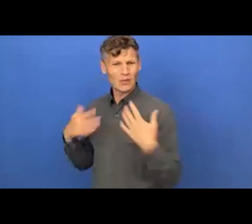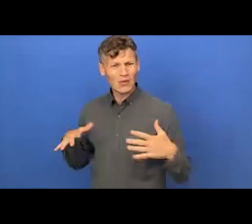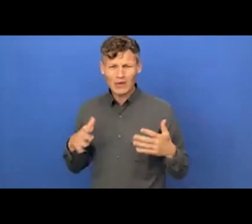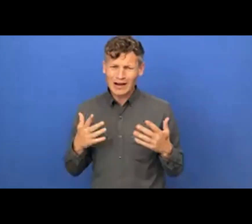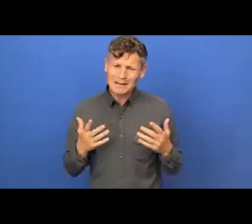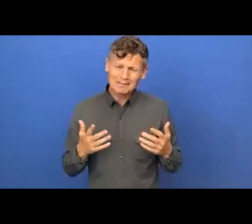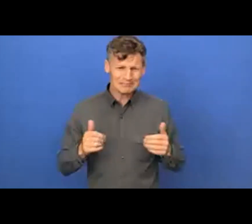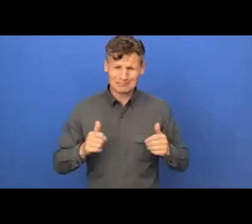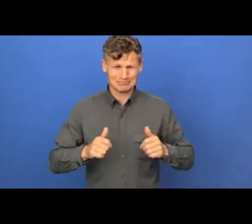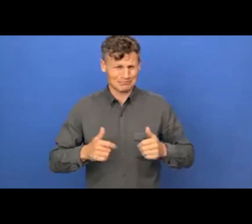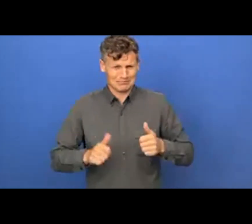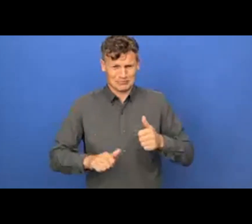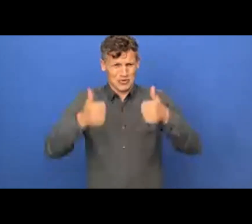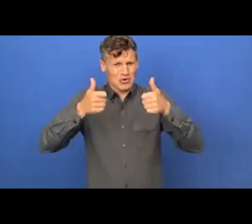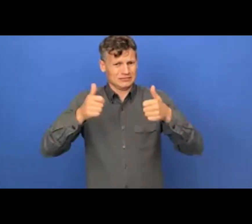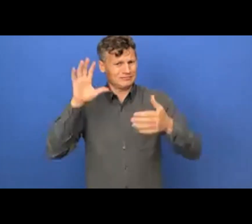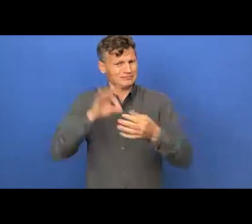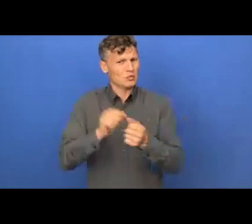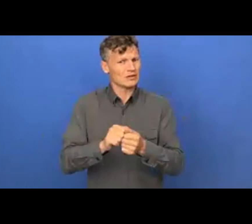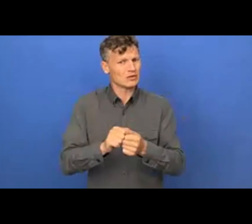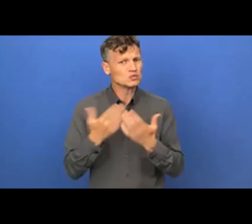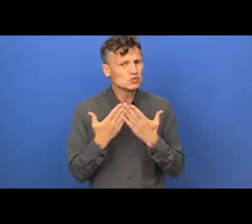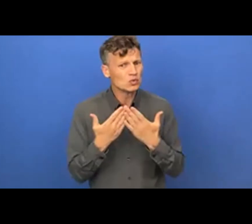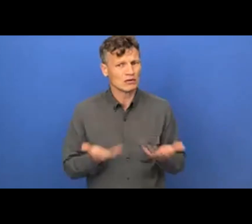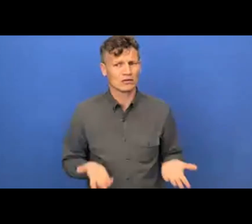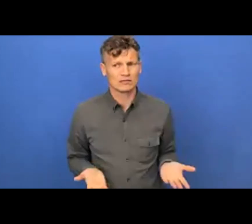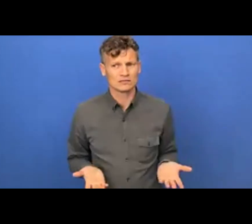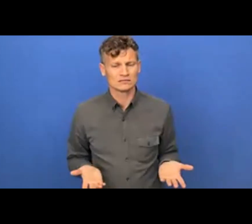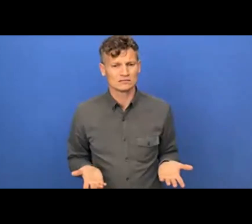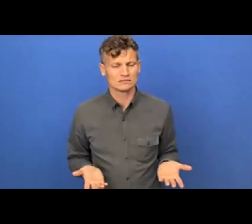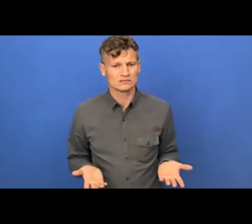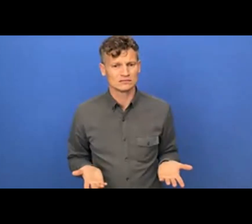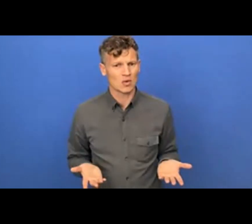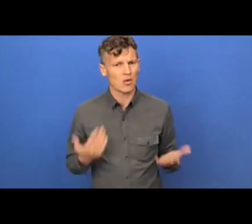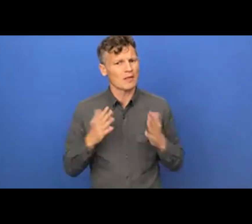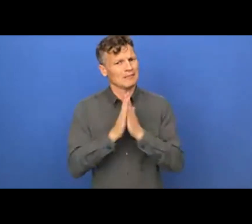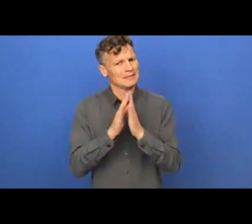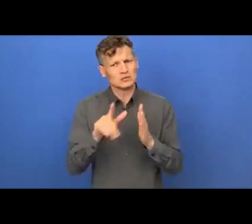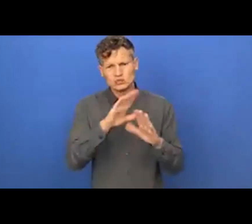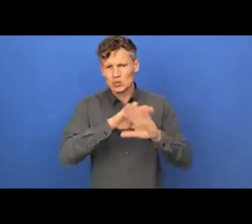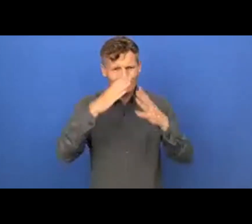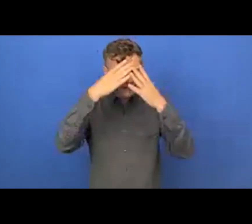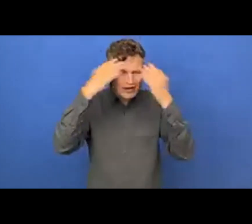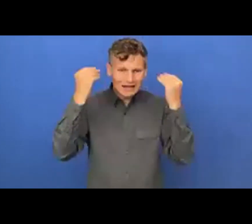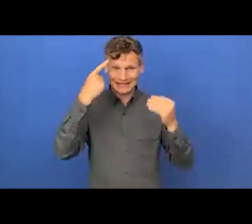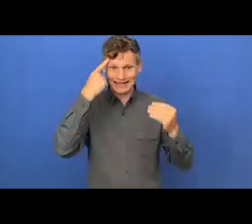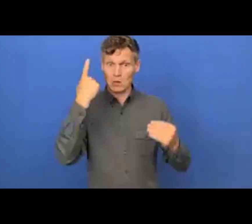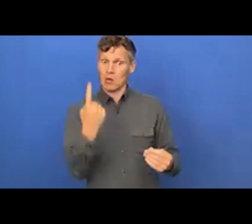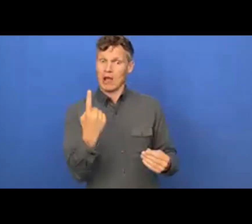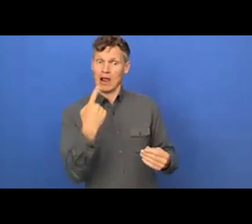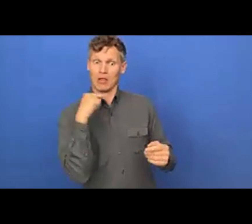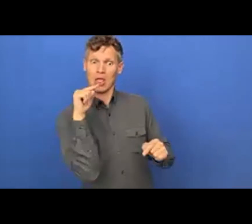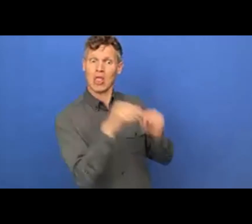And so please let us not forget this. When we study this matters, structural bullying, the lack